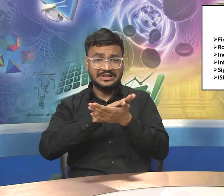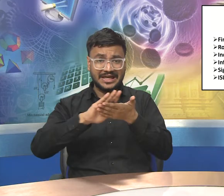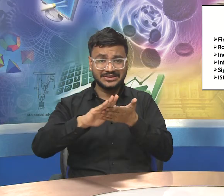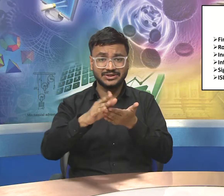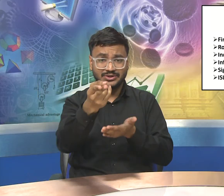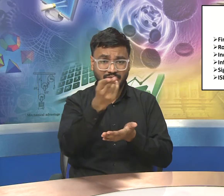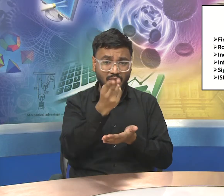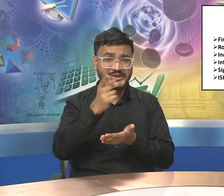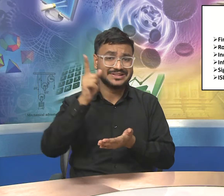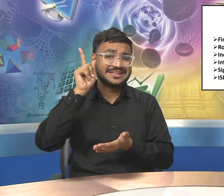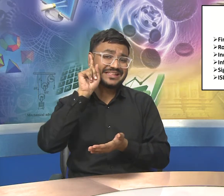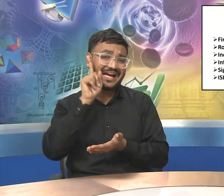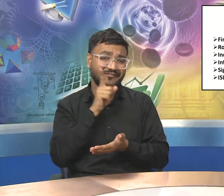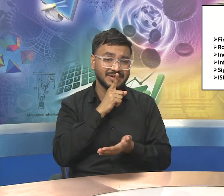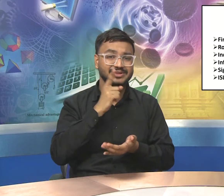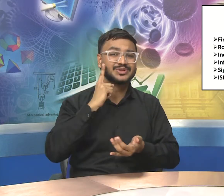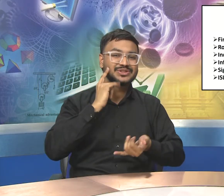First Deaf School.